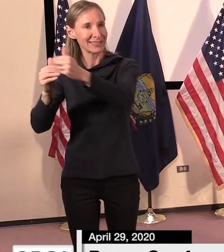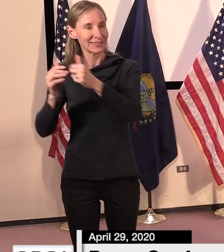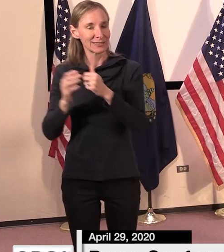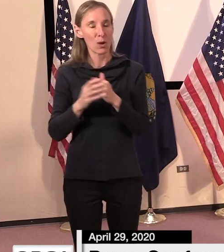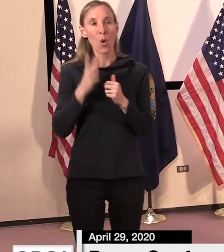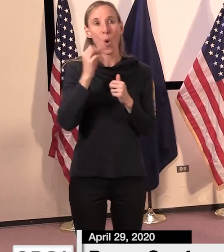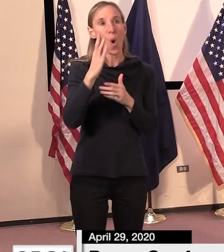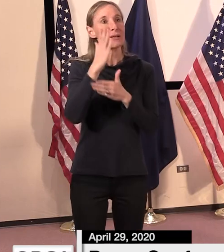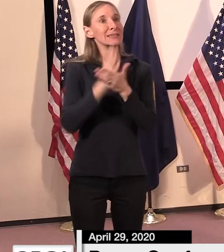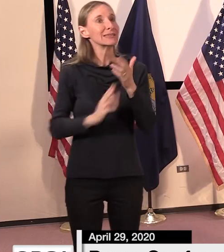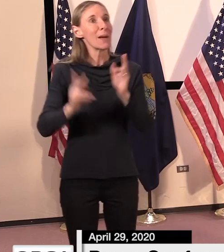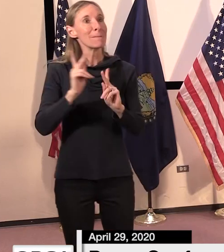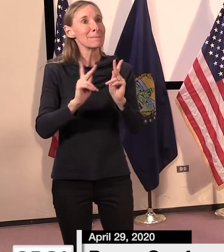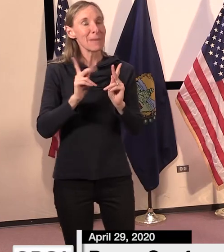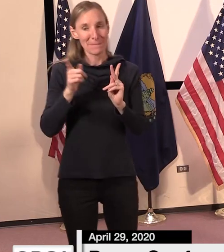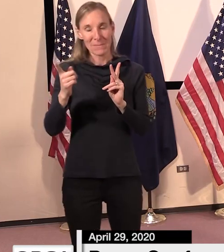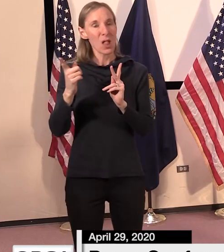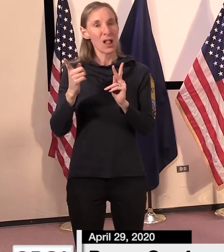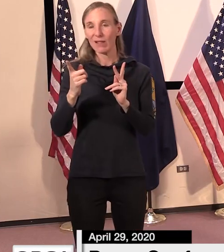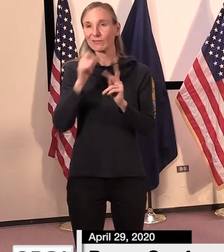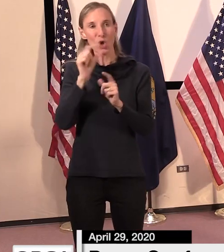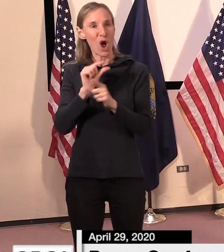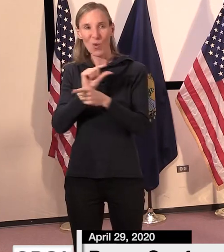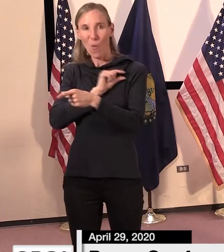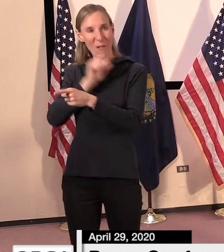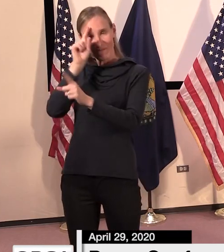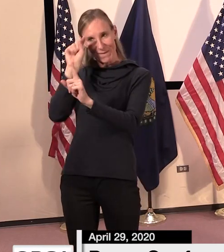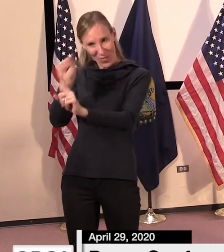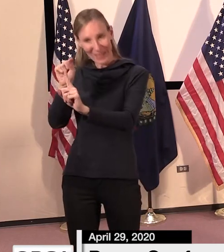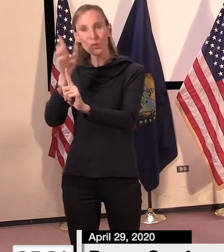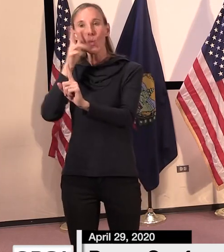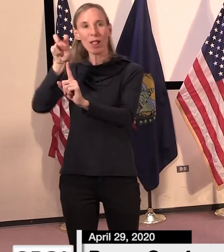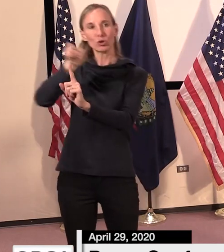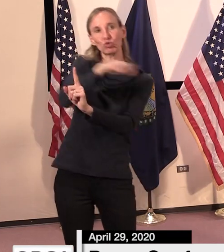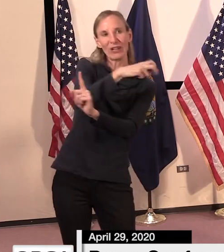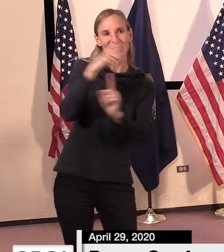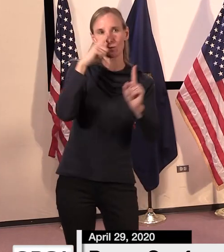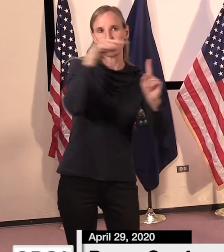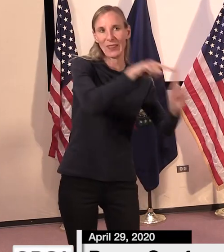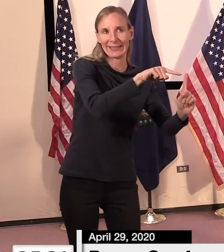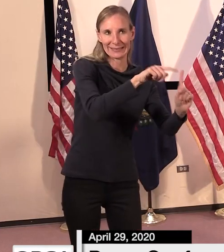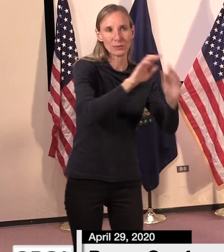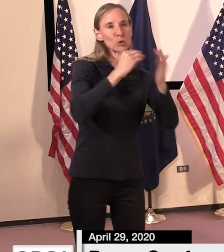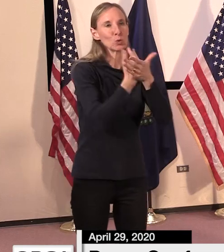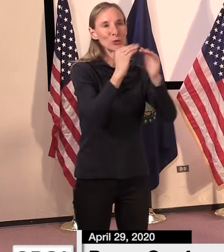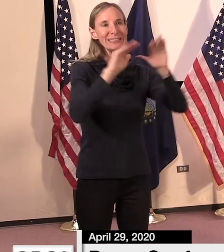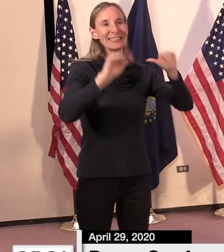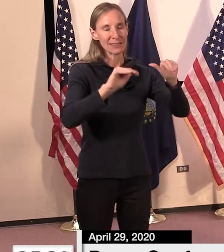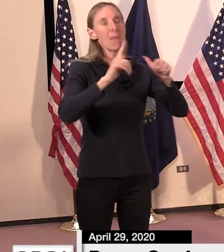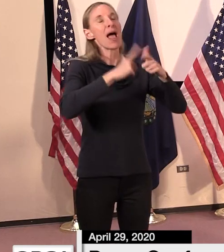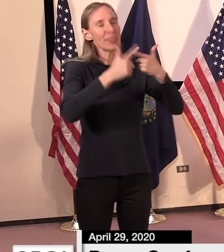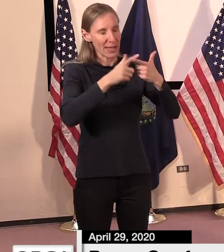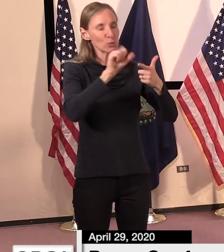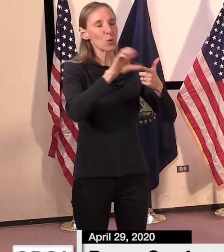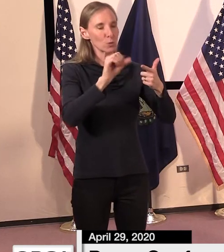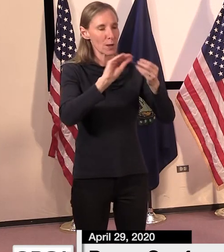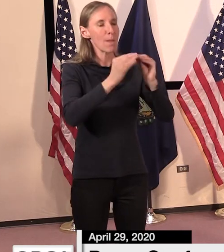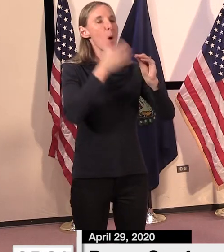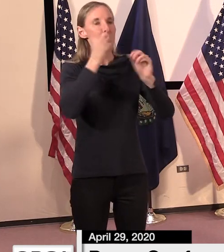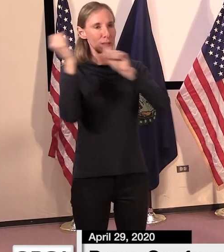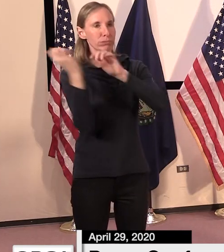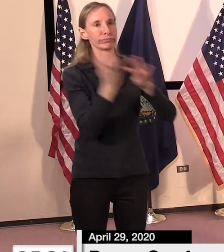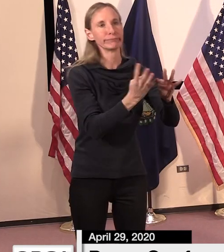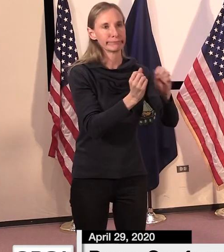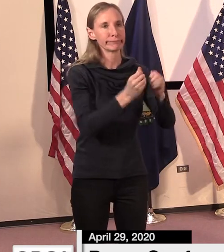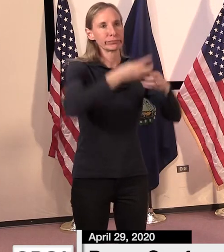over to the new system in the coming days, and then their Social Security numbers will actually populate and